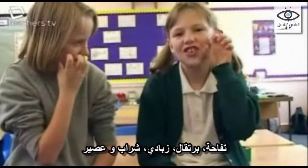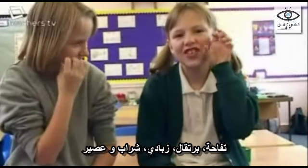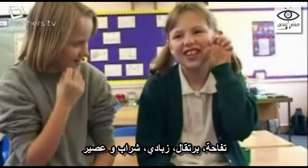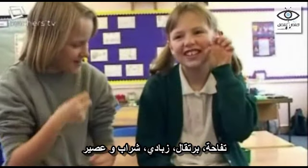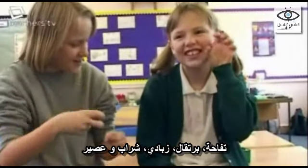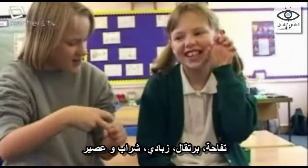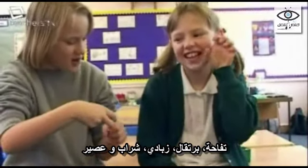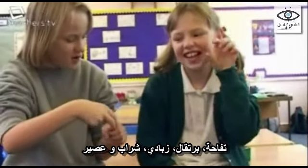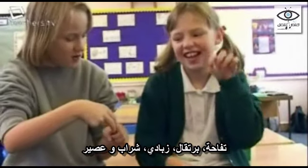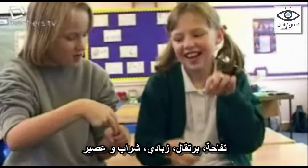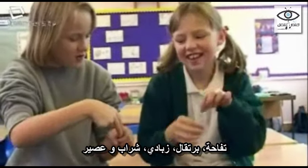orange,